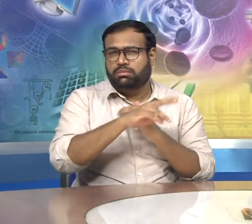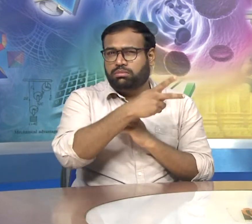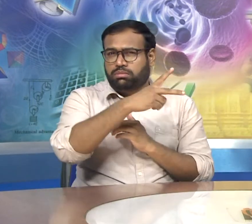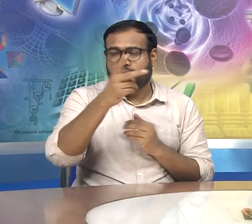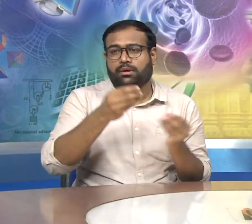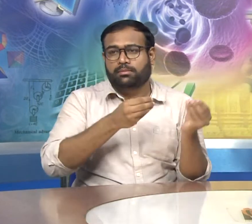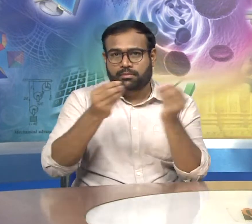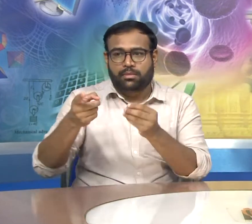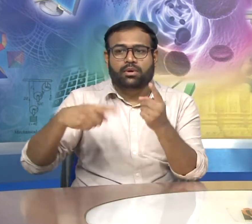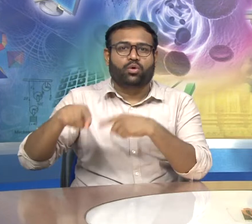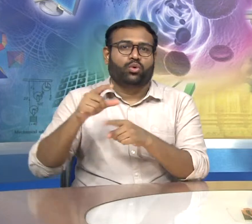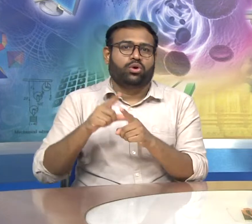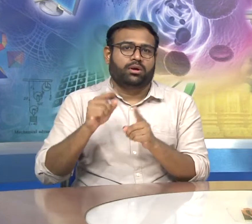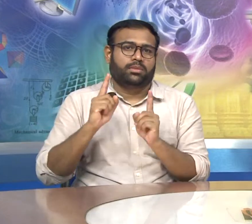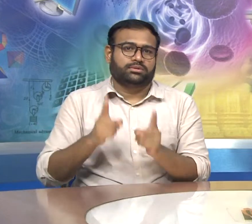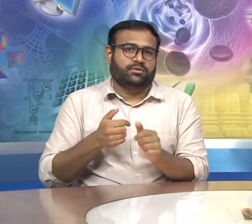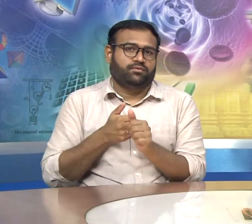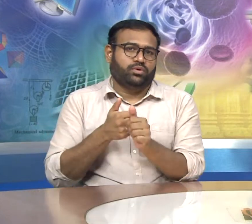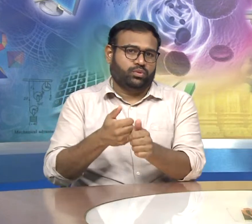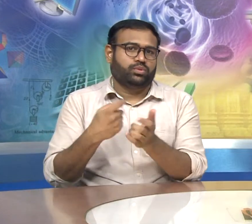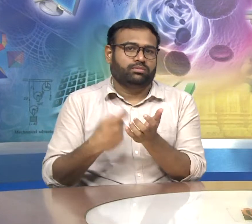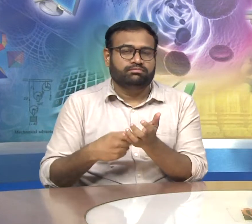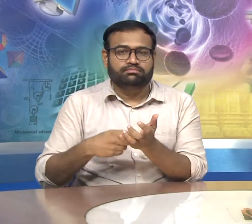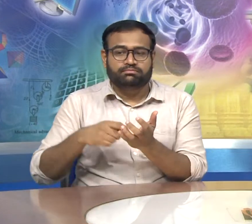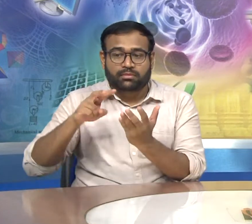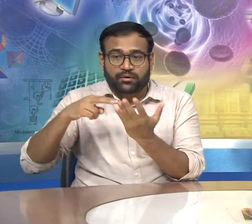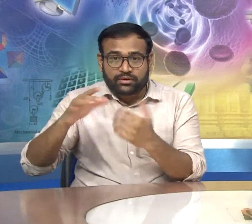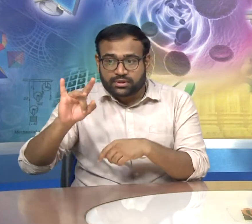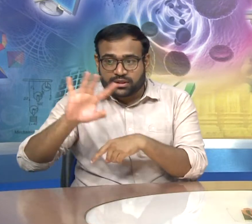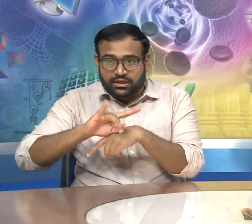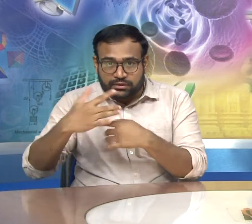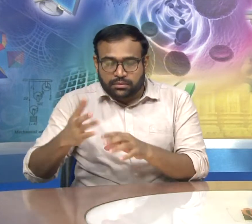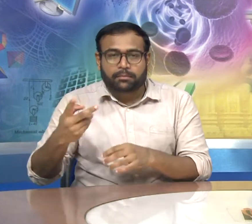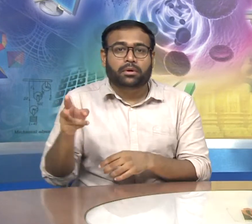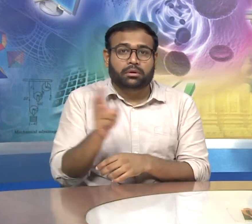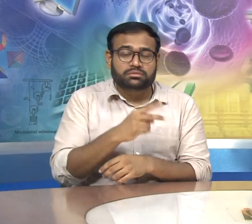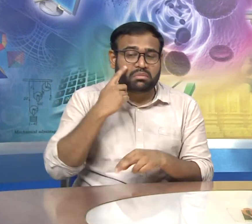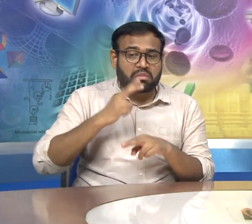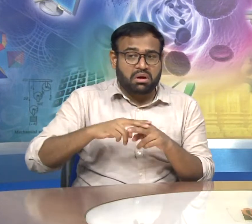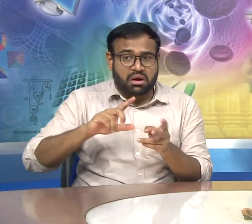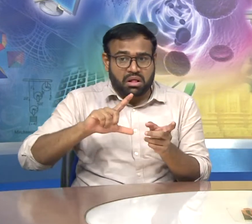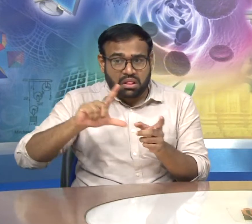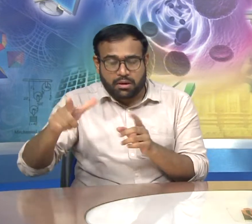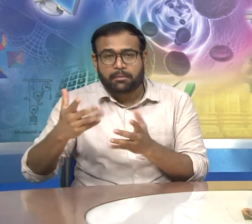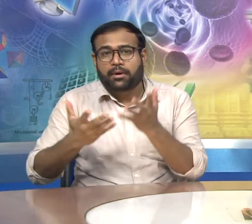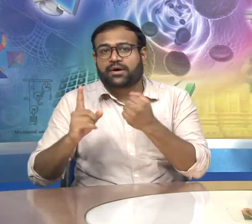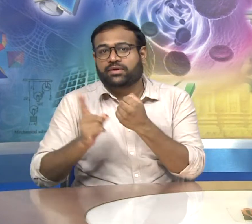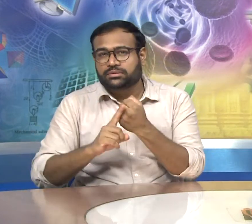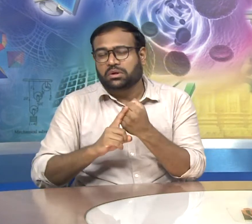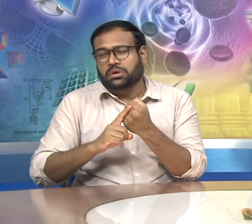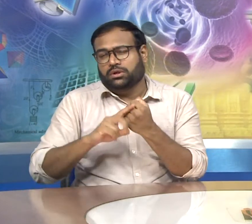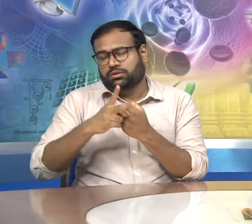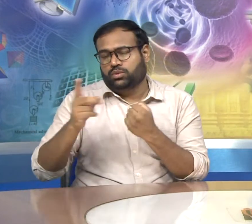So they have their rules and regulations also, but their circulation